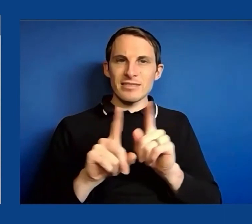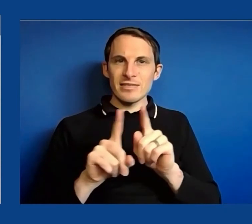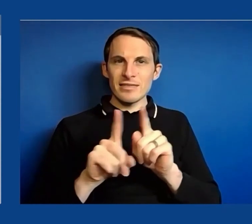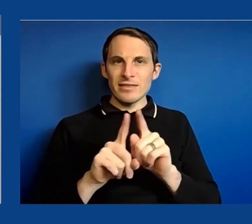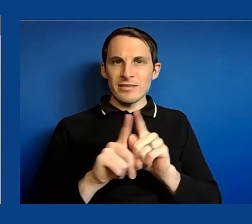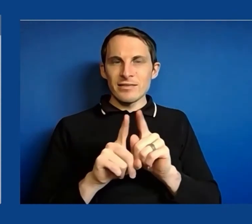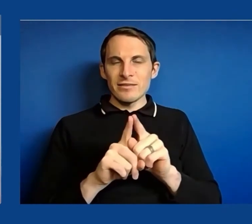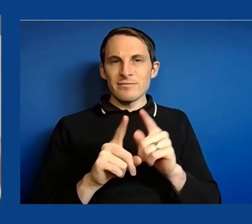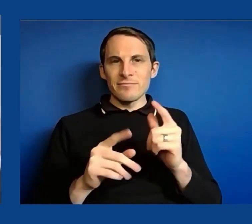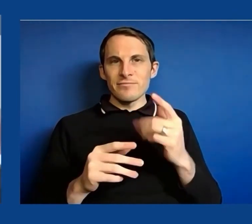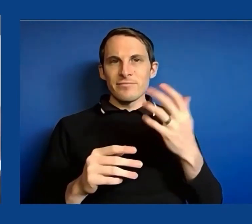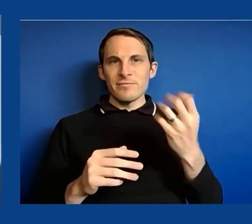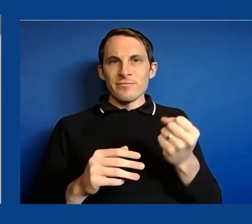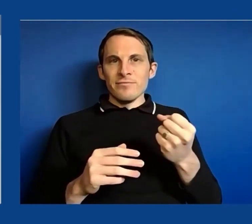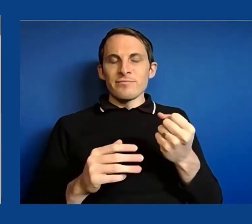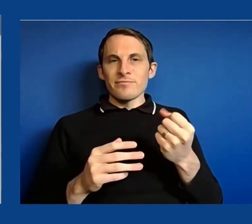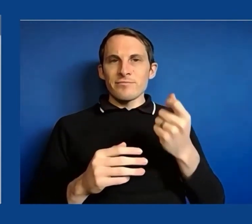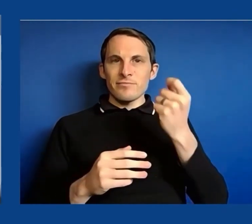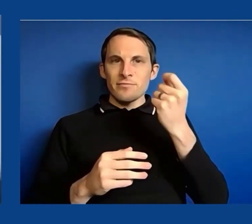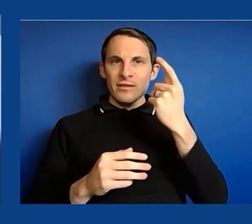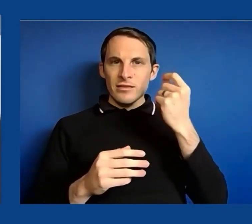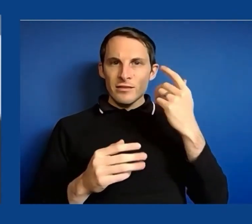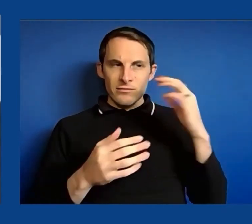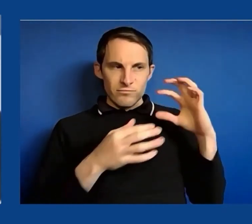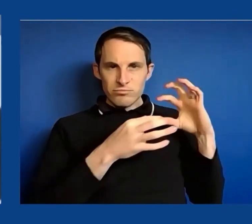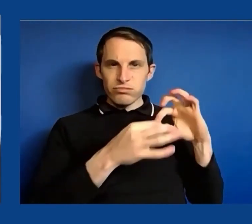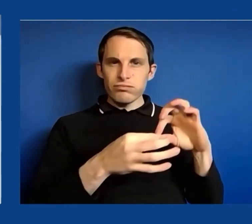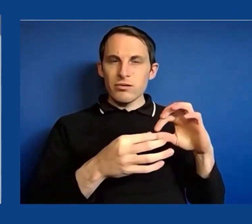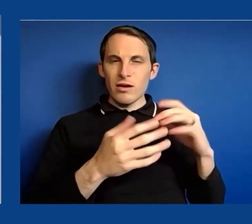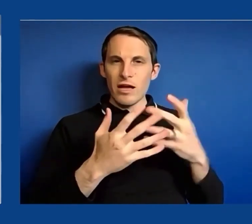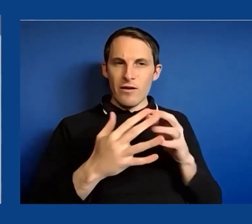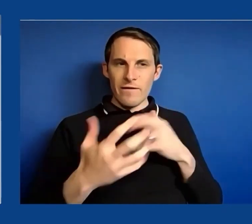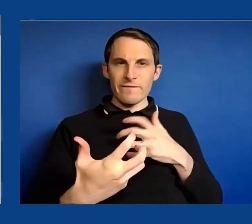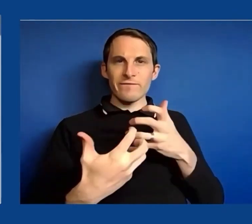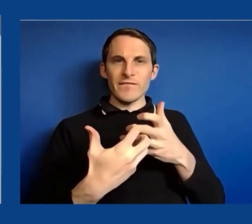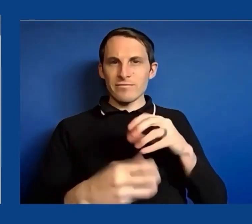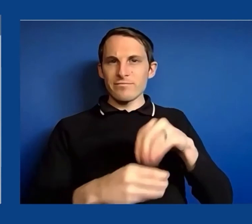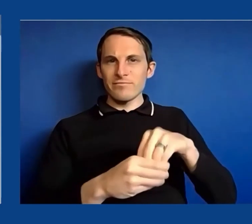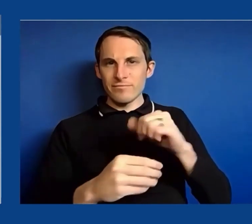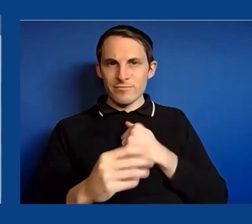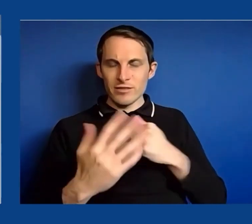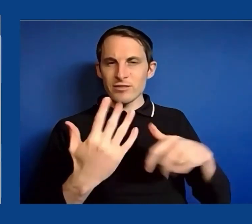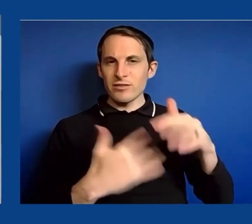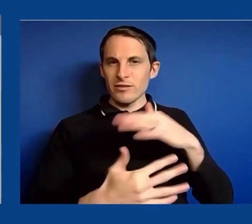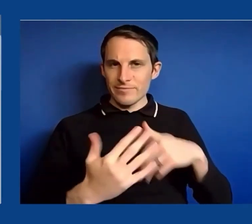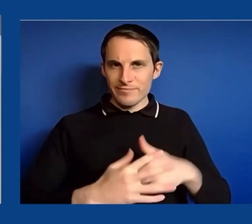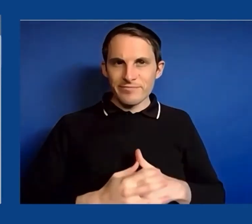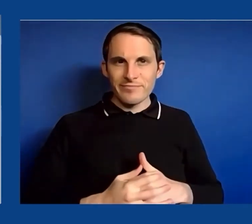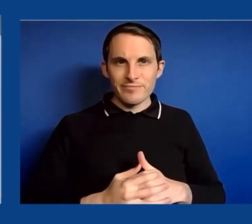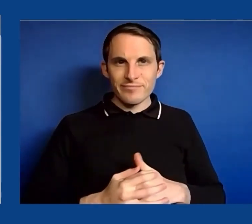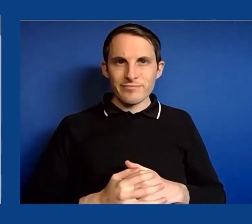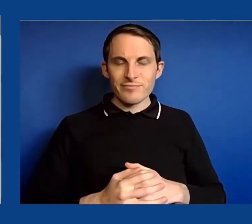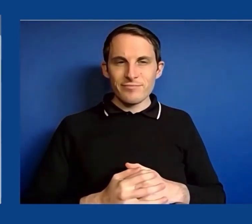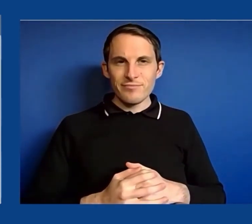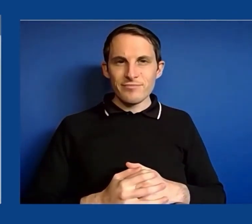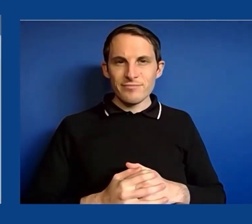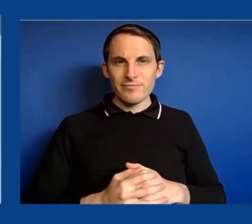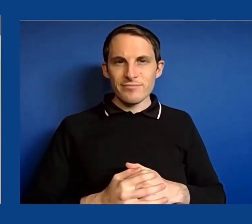of understanding how you fit within your society. So it is what I